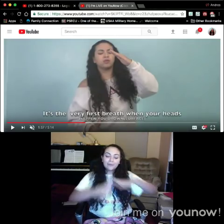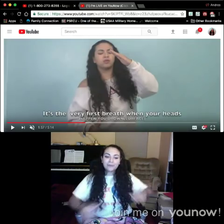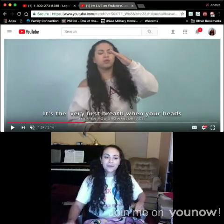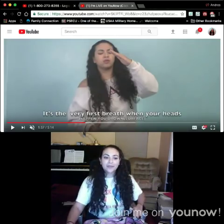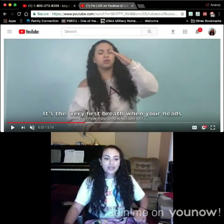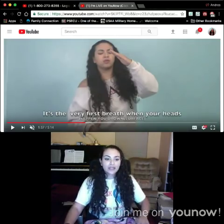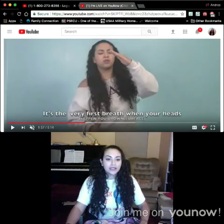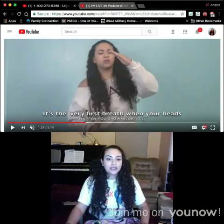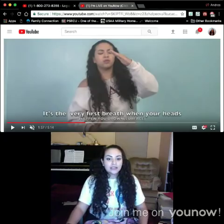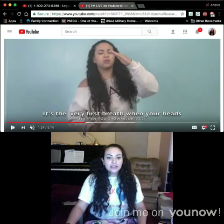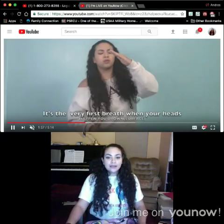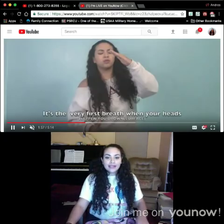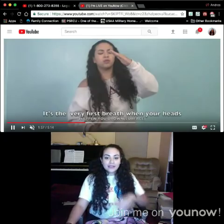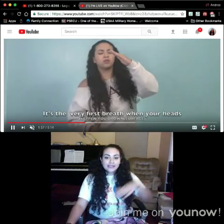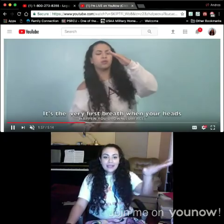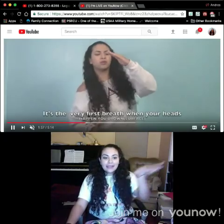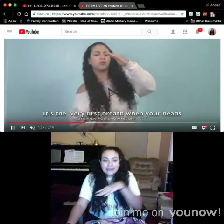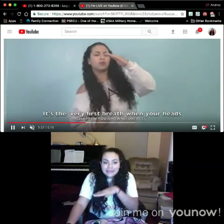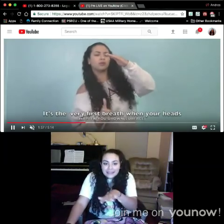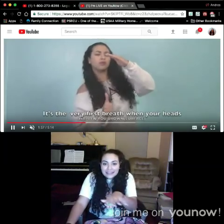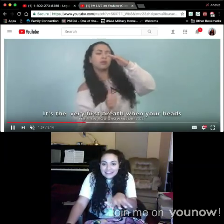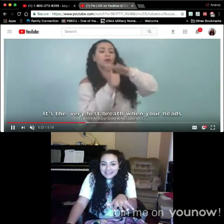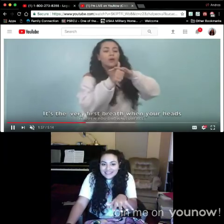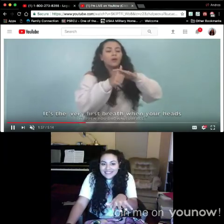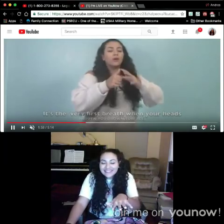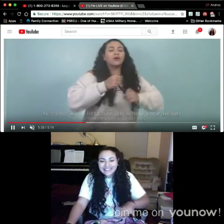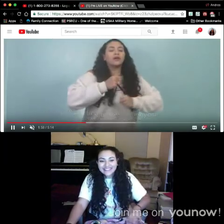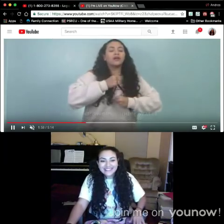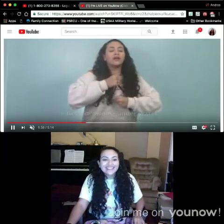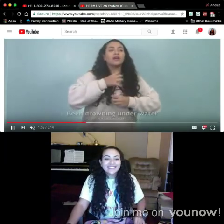up. That's me setting the scene.